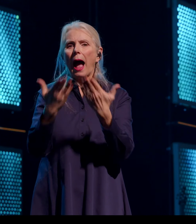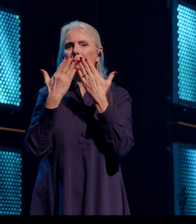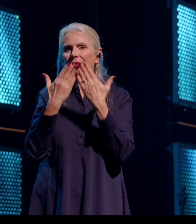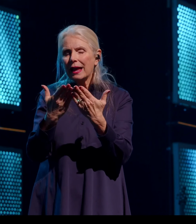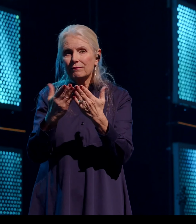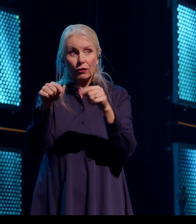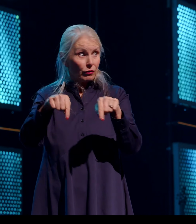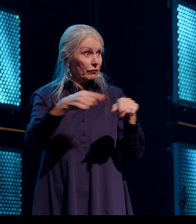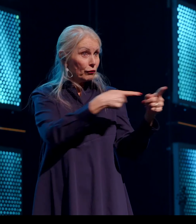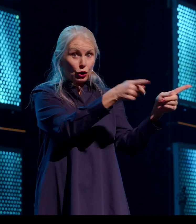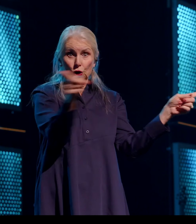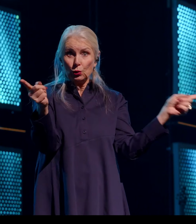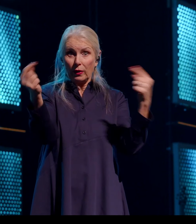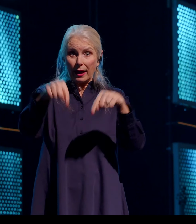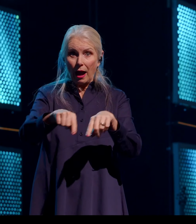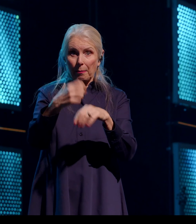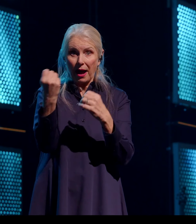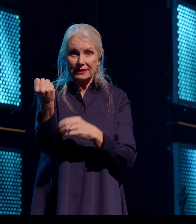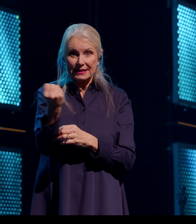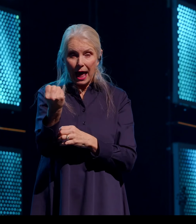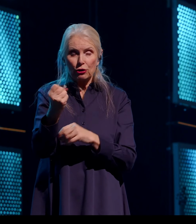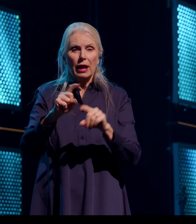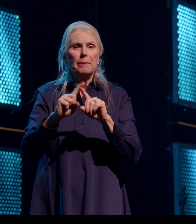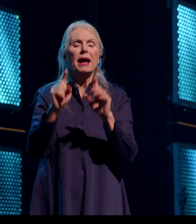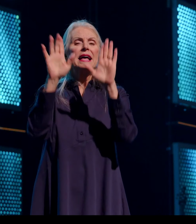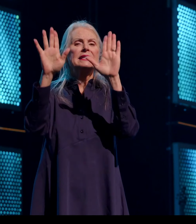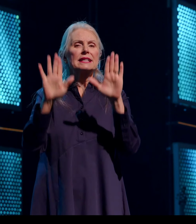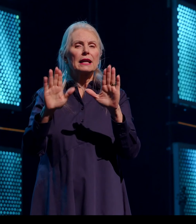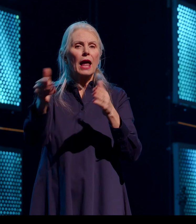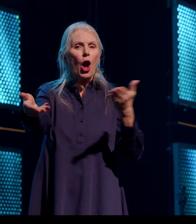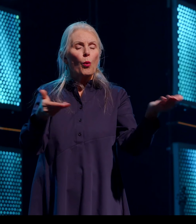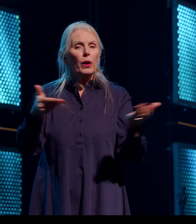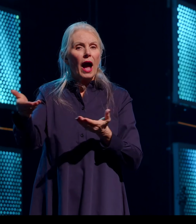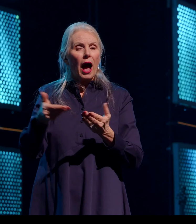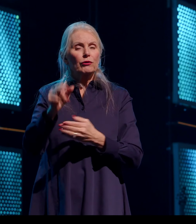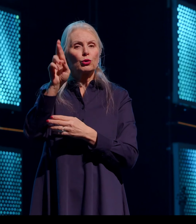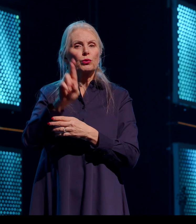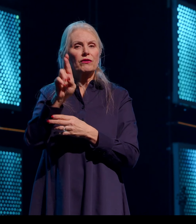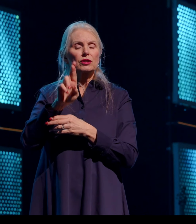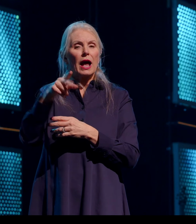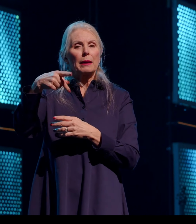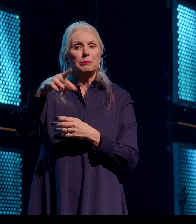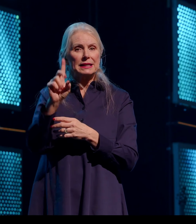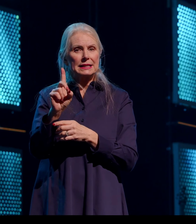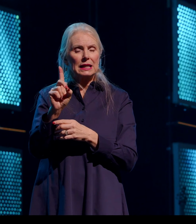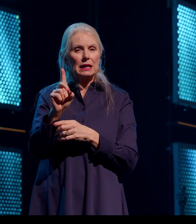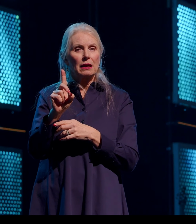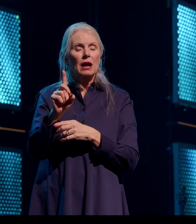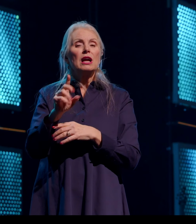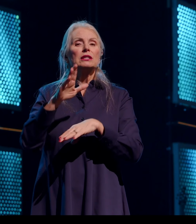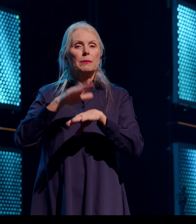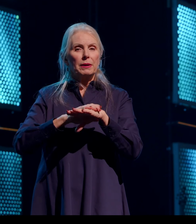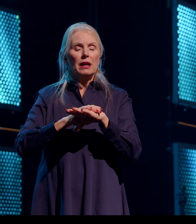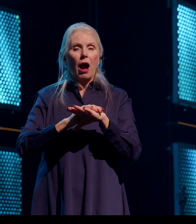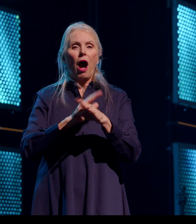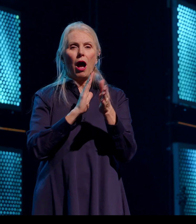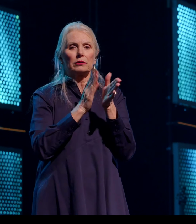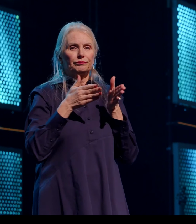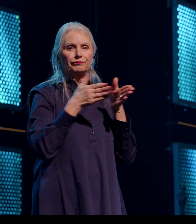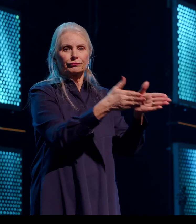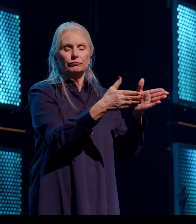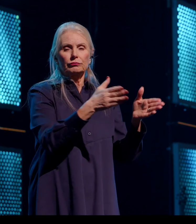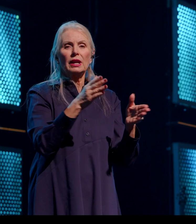comes to Saturdays, but on Sundays what we've done is we've actually hired Riverside Police Department to be on Troutwine to help with